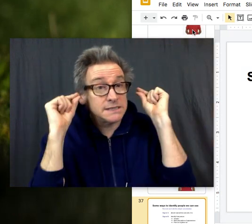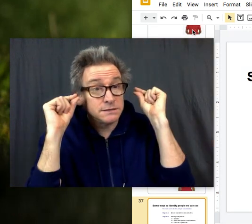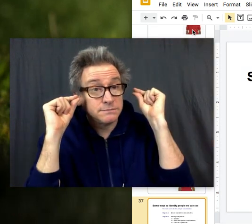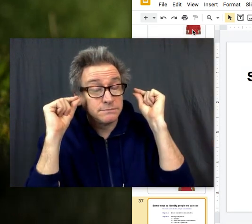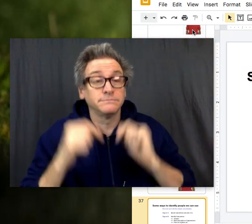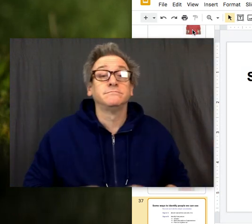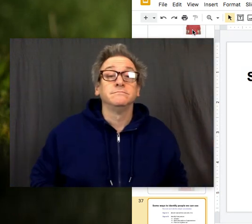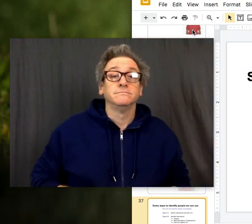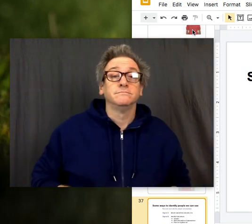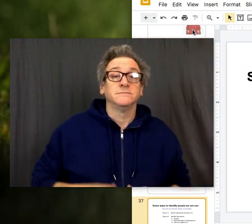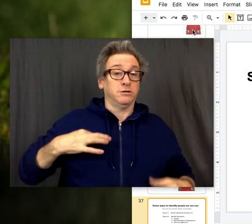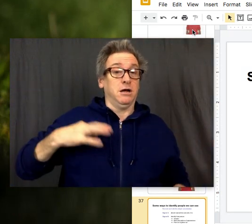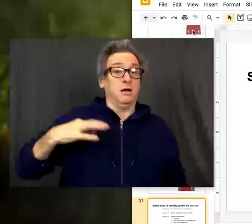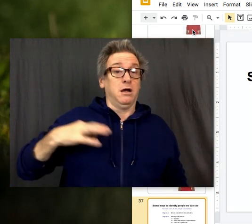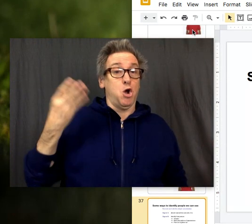glasses,